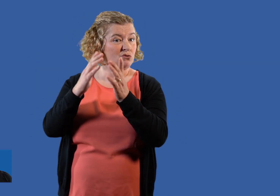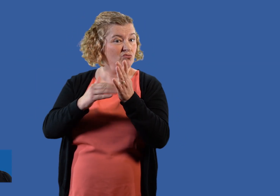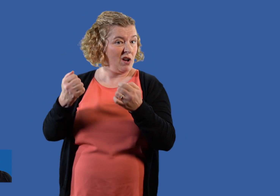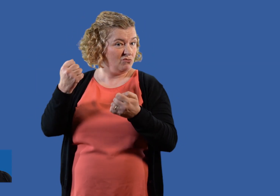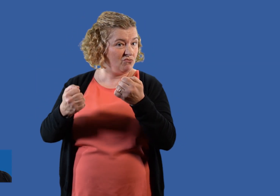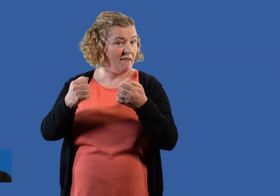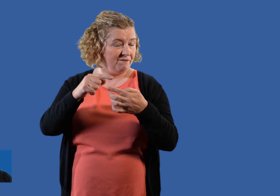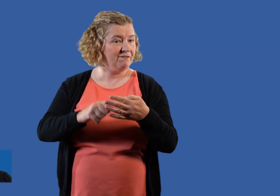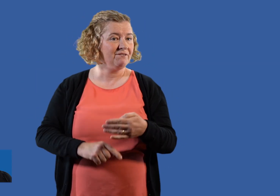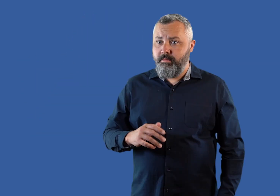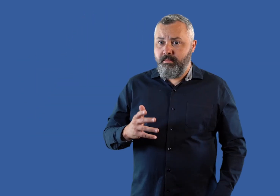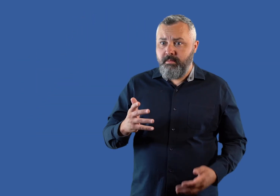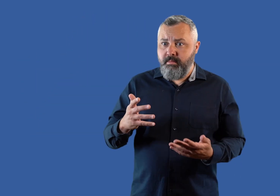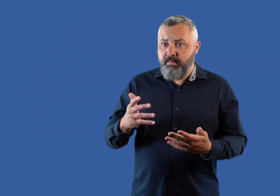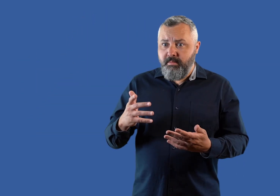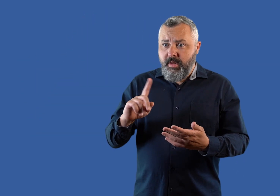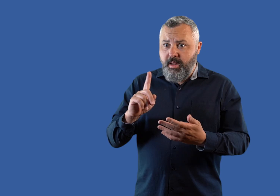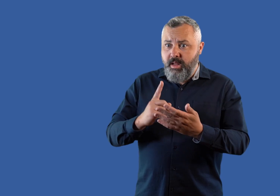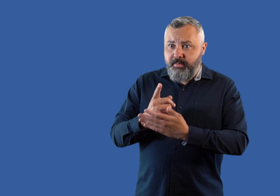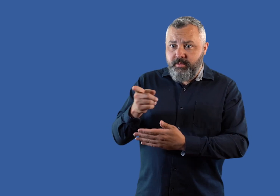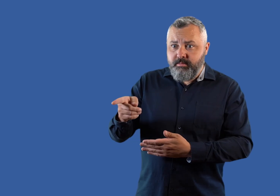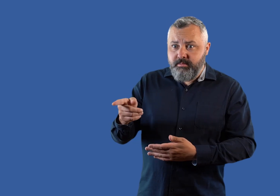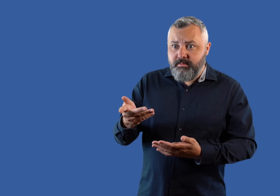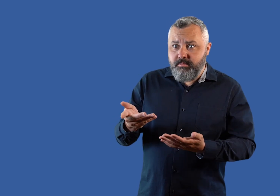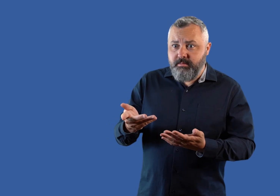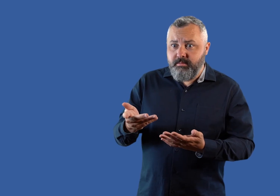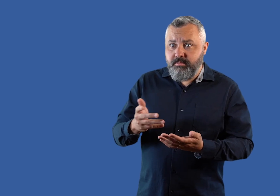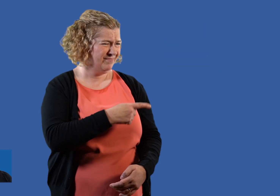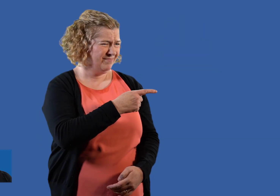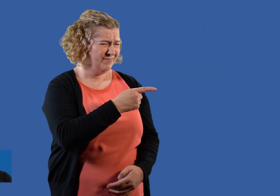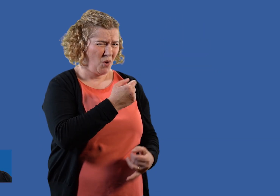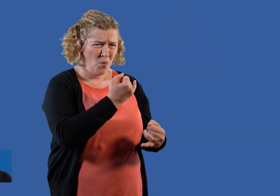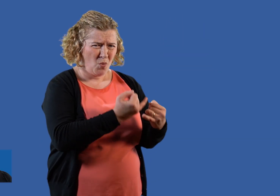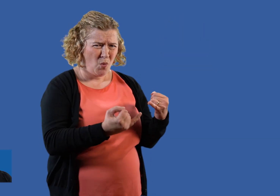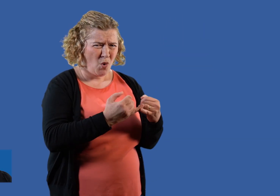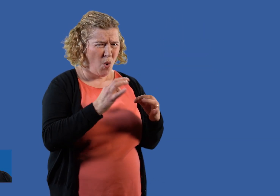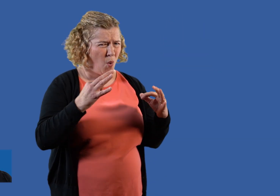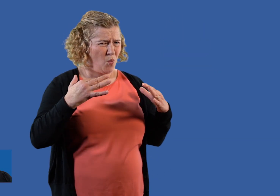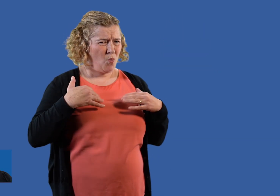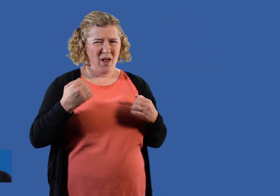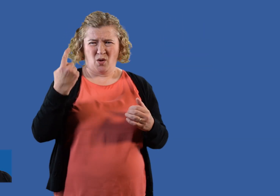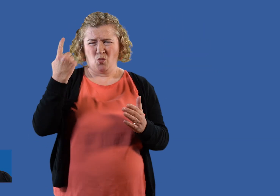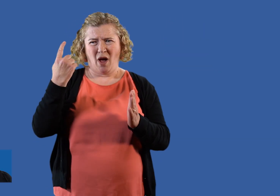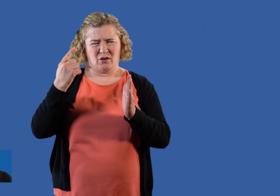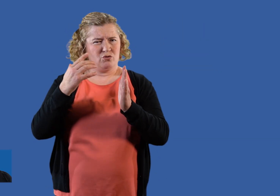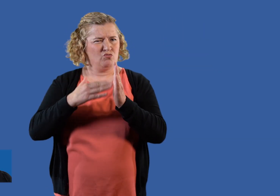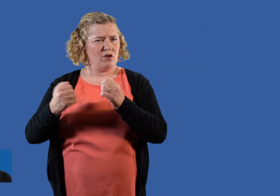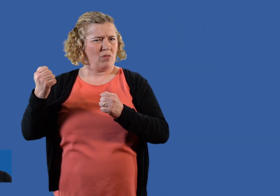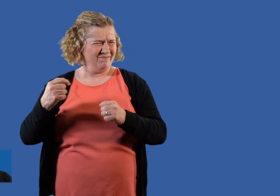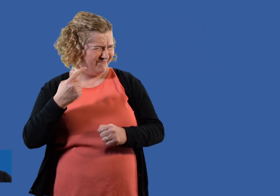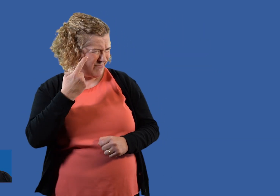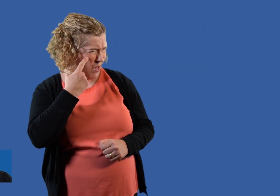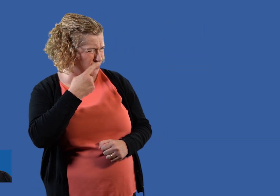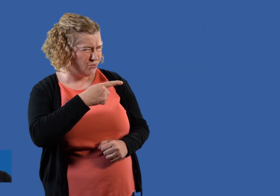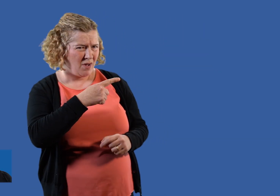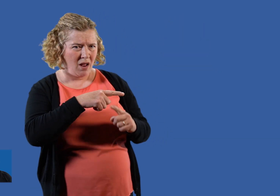drivers. So what happened to her? Well, she was really unwell, and it was only one of the truck drivers realised that she